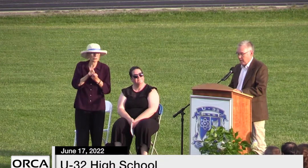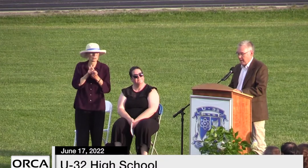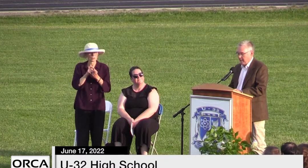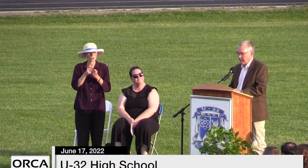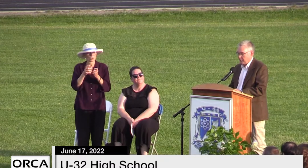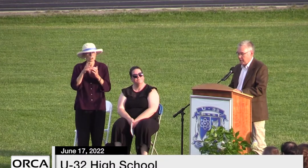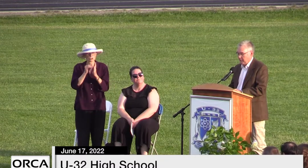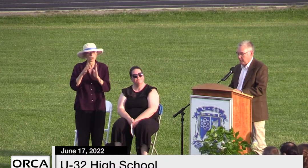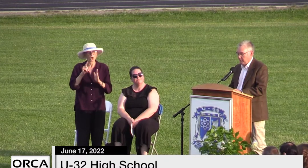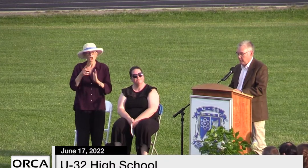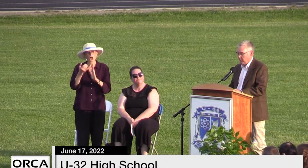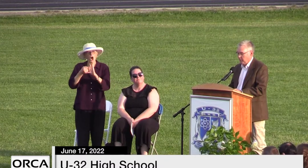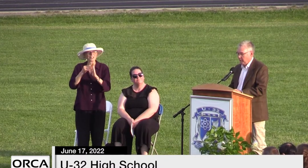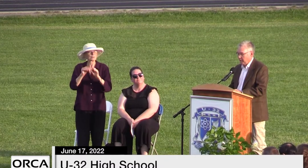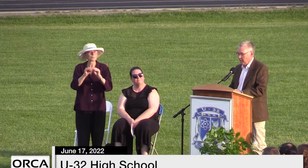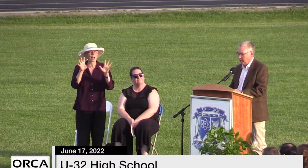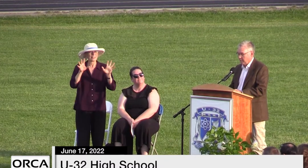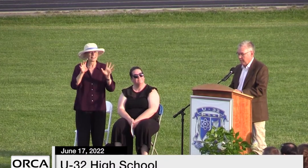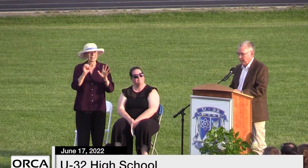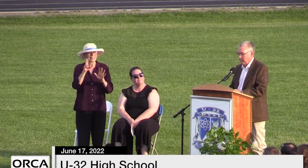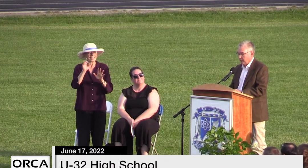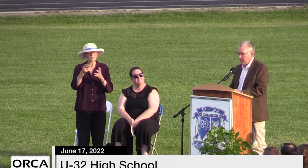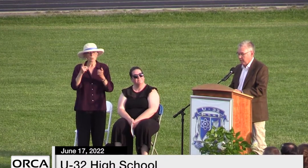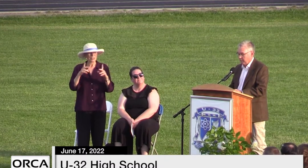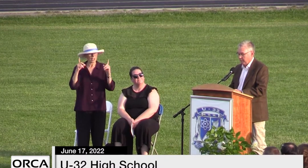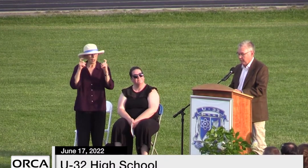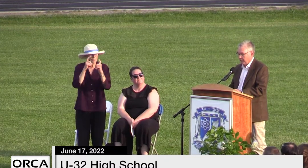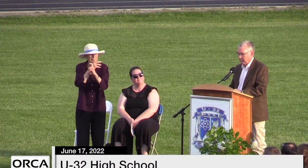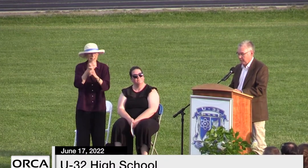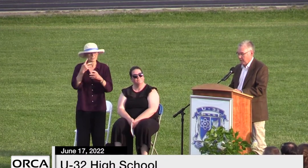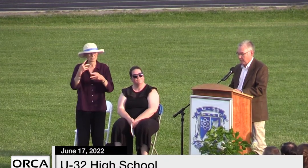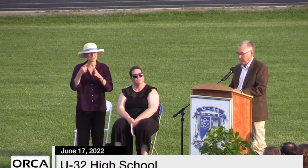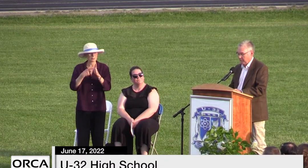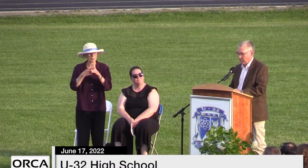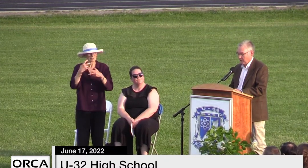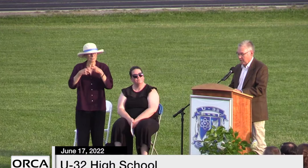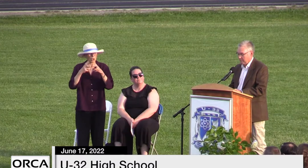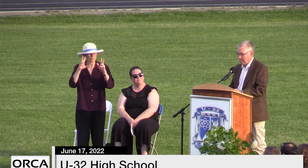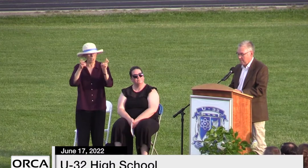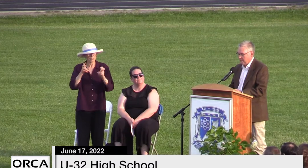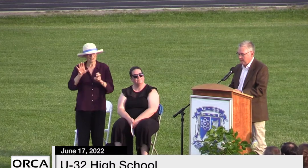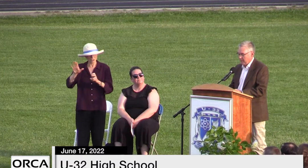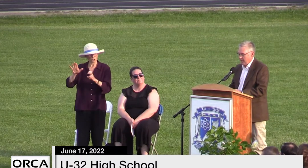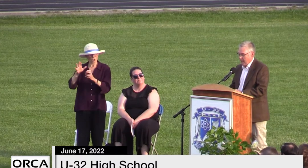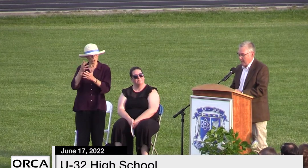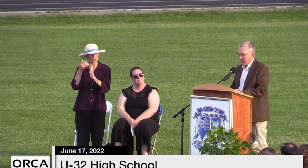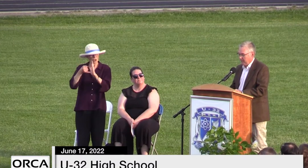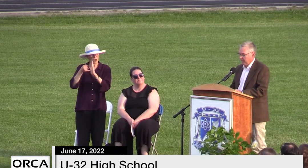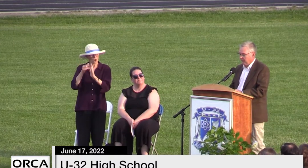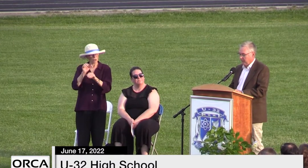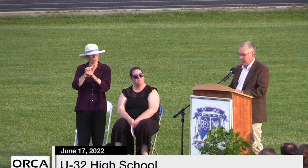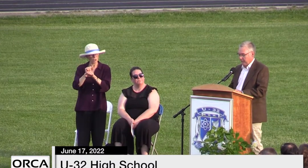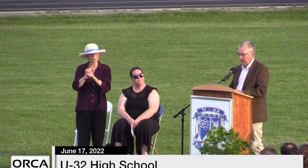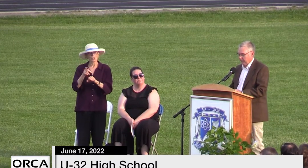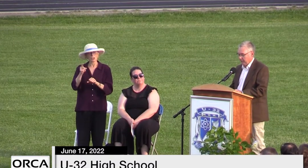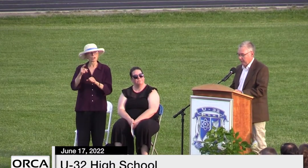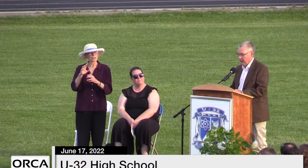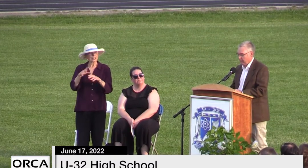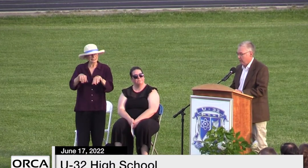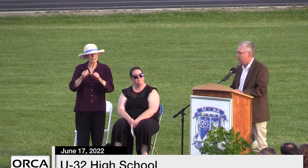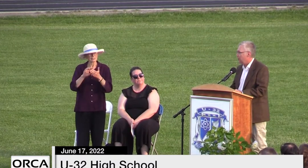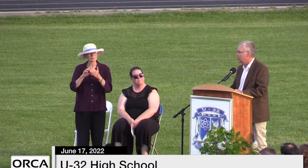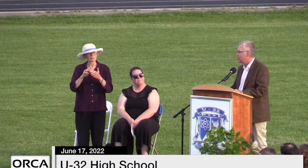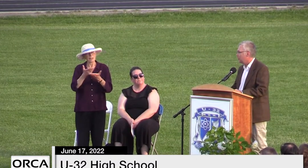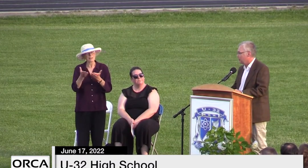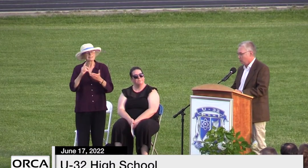art is bright and energizing, even when taking on complex and sometimes difficult topics in her work. Abby takes things seriously and still